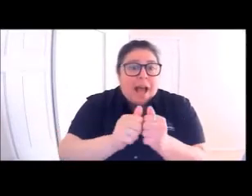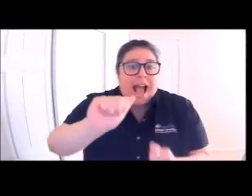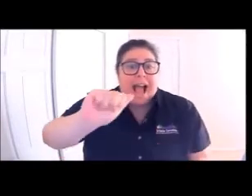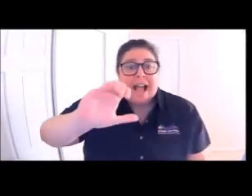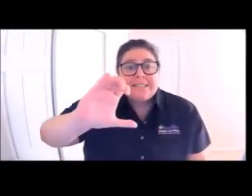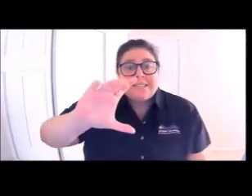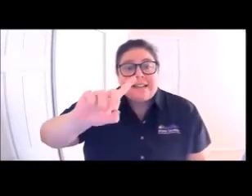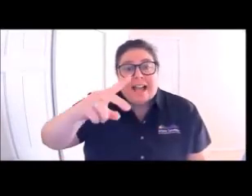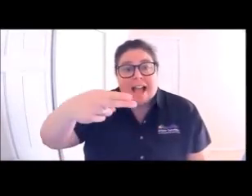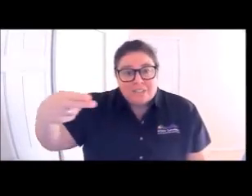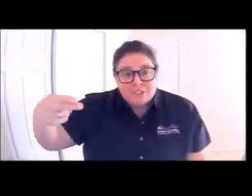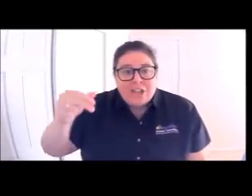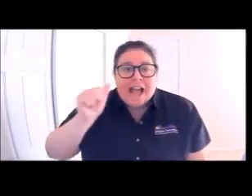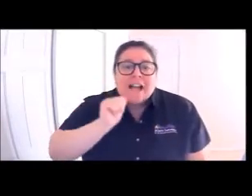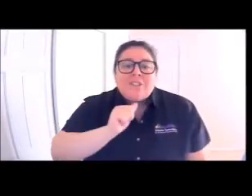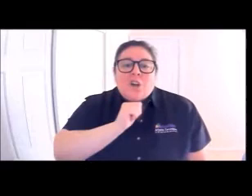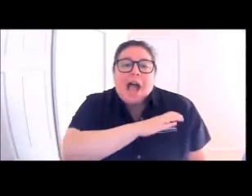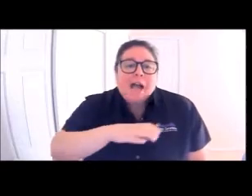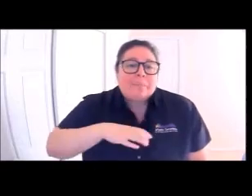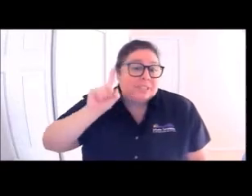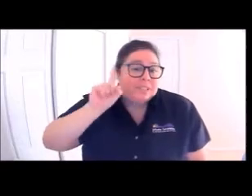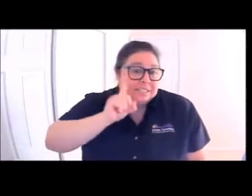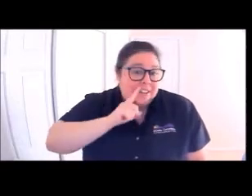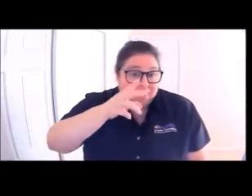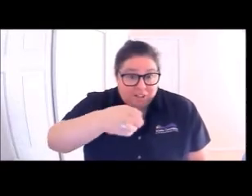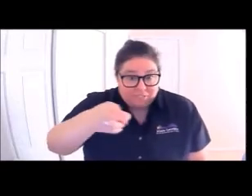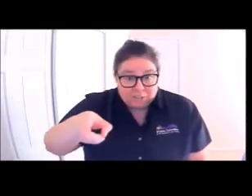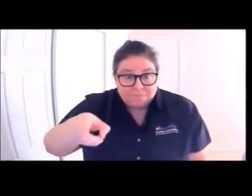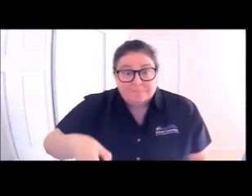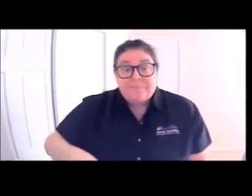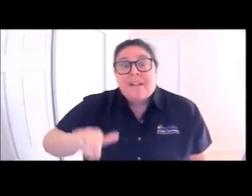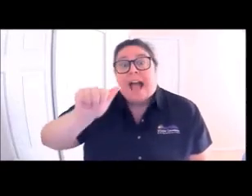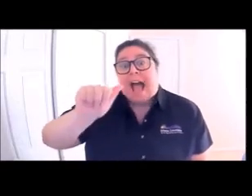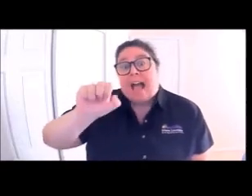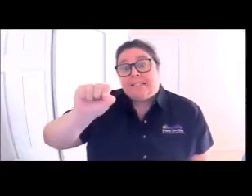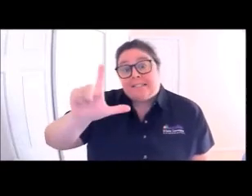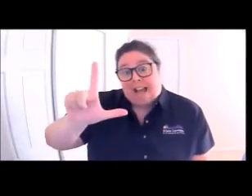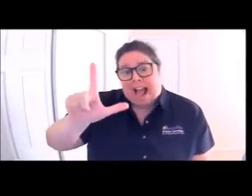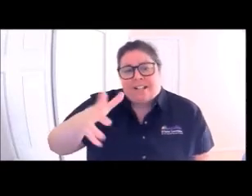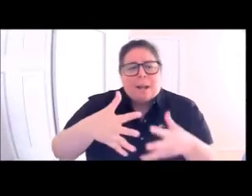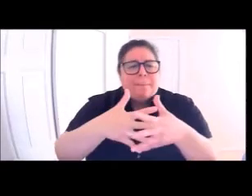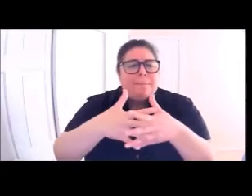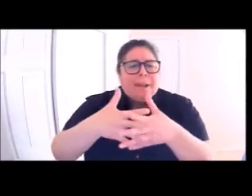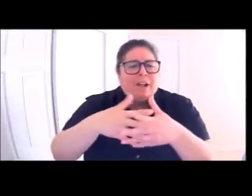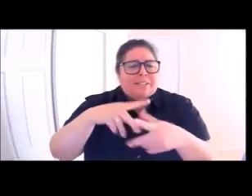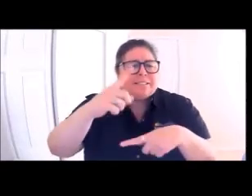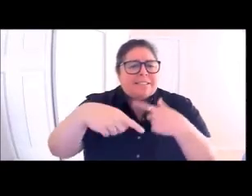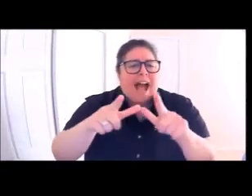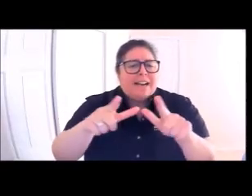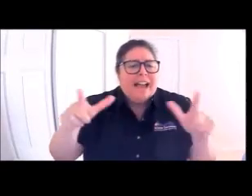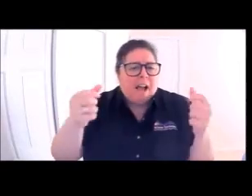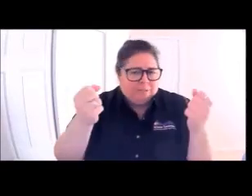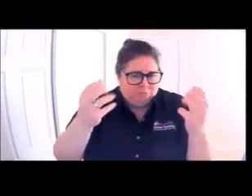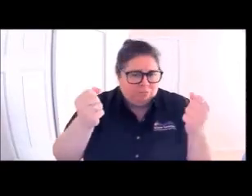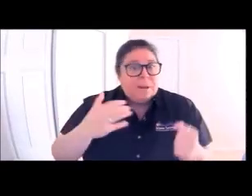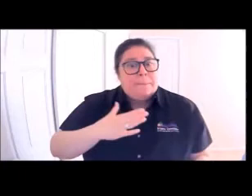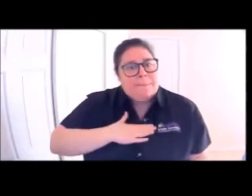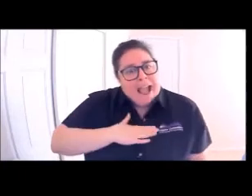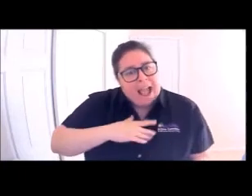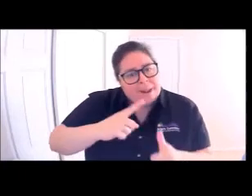I'm a deaf specialist with the Arizona Commission for the Deaf and the Hard of Hearing,